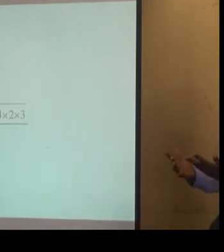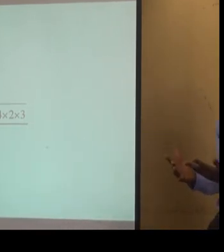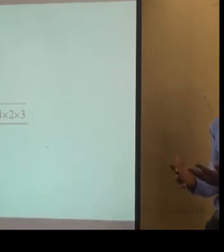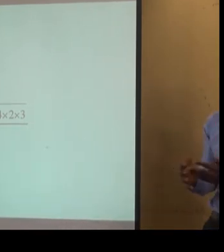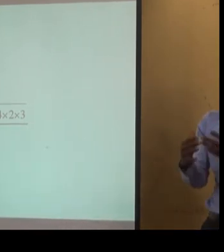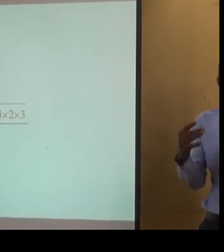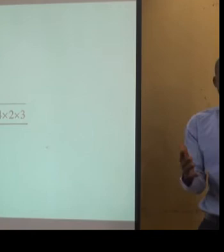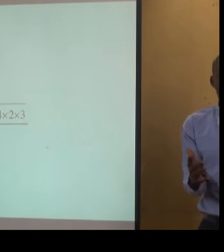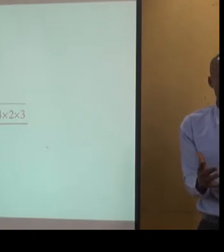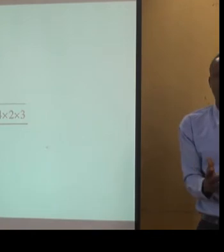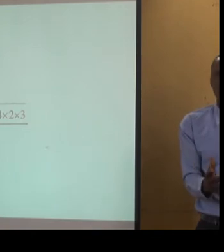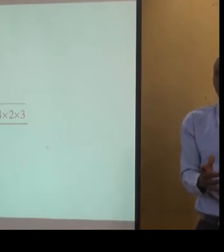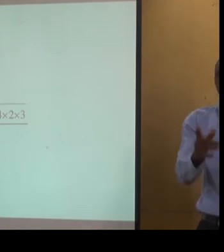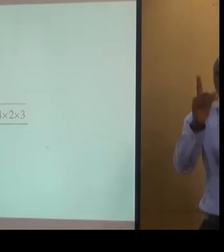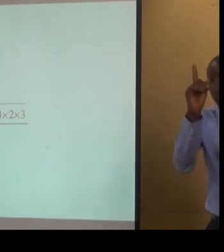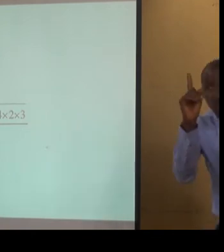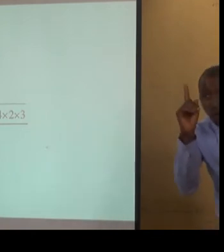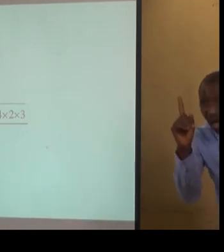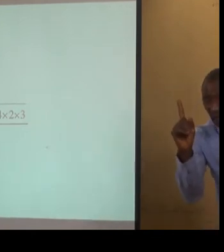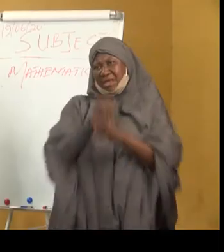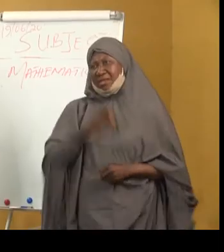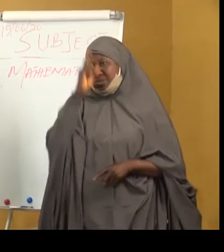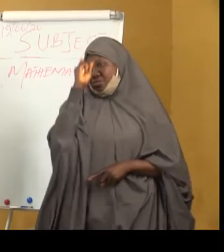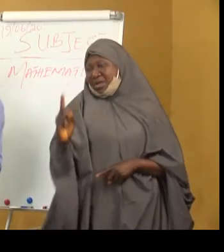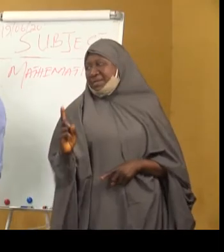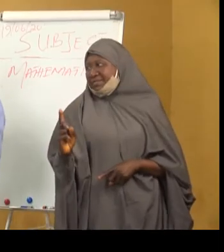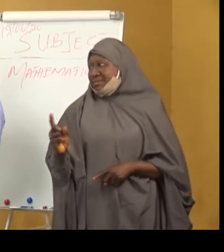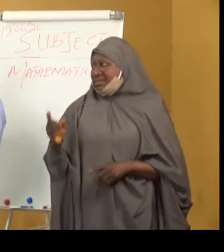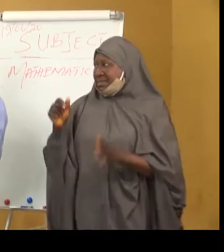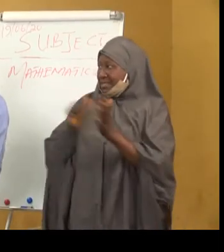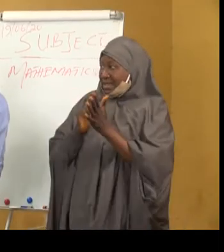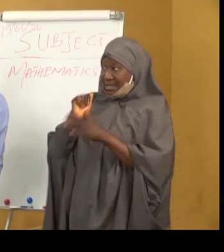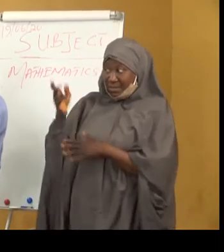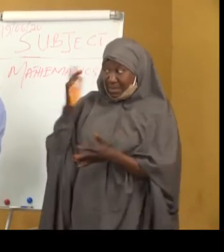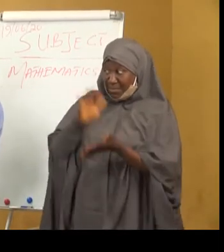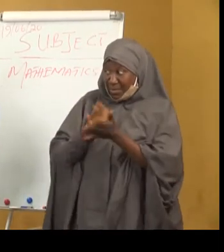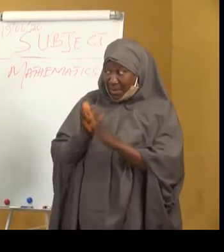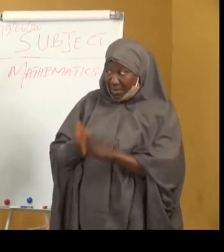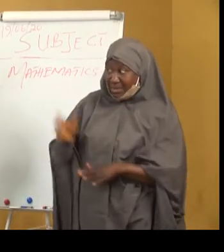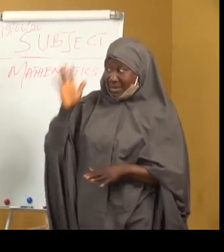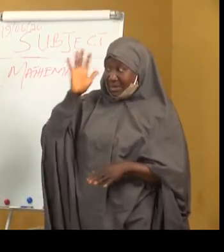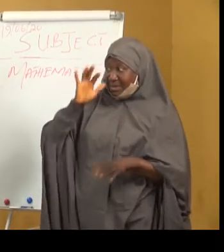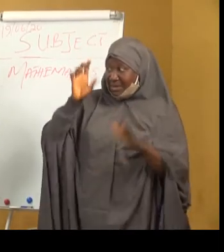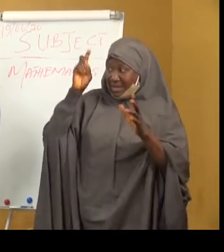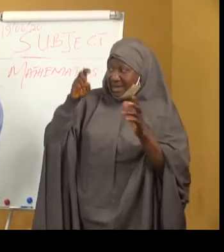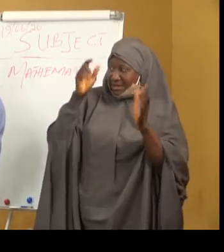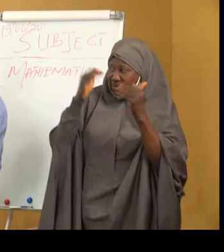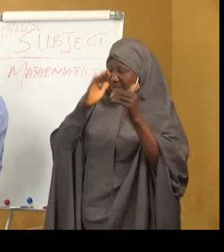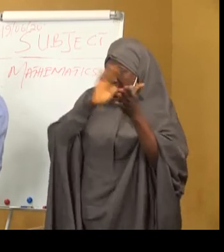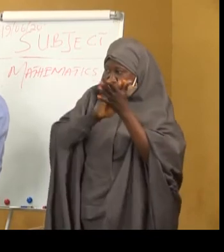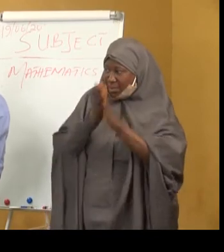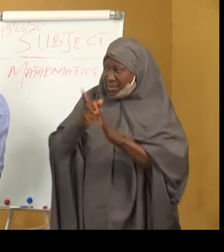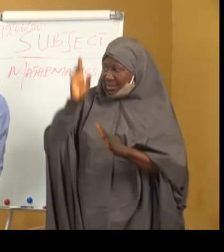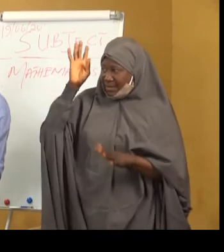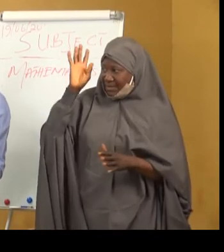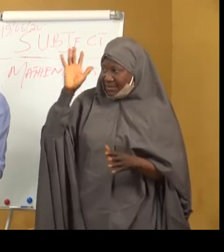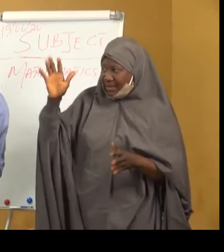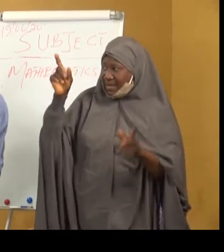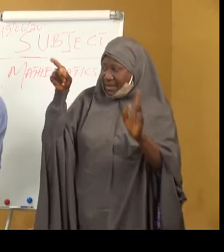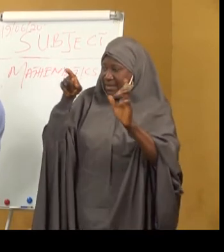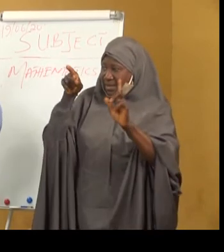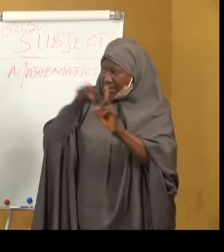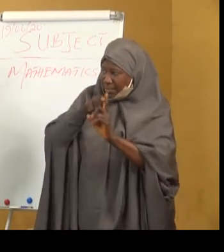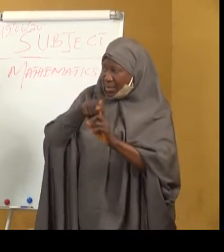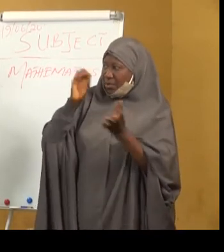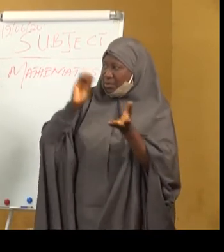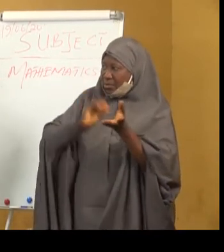value of 25 minus 24 gives you 1. So that becomes X now becomes 5 plus minus